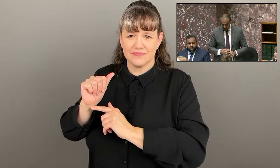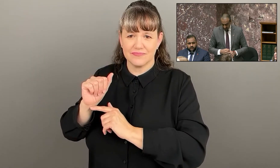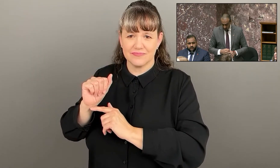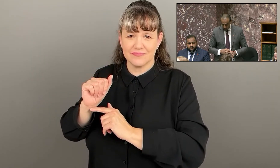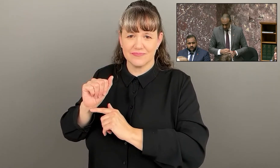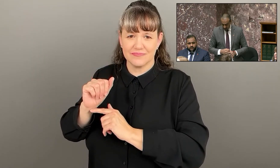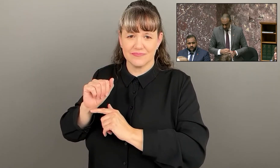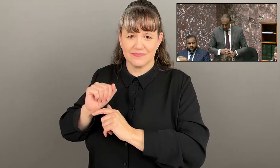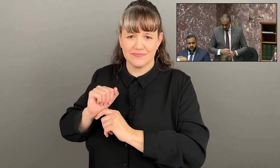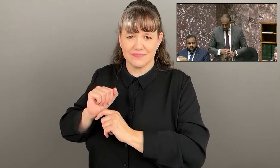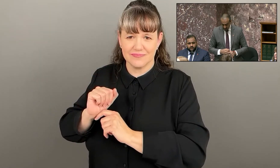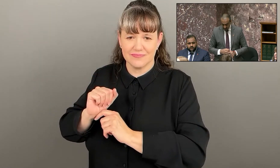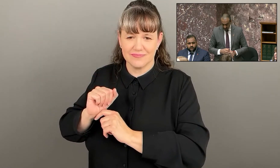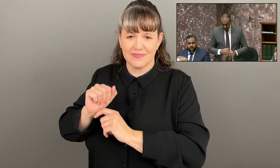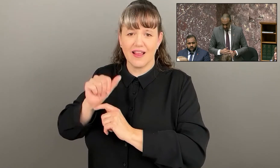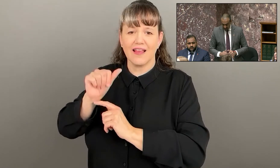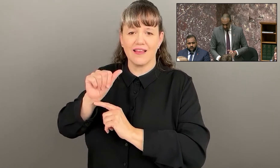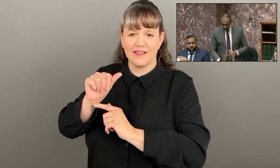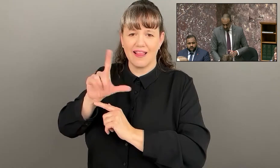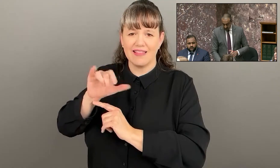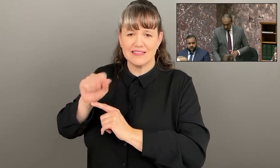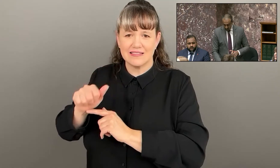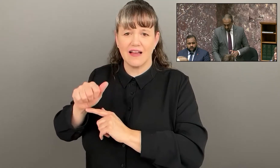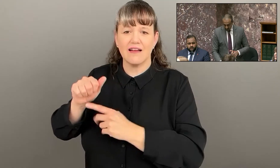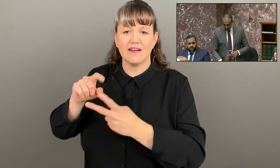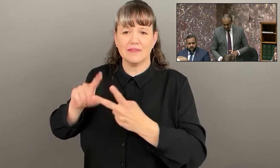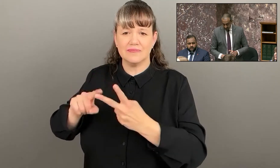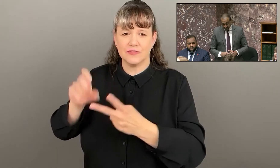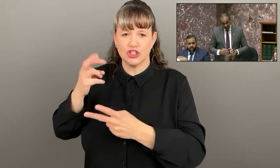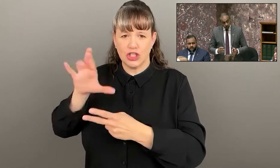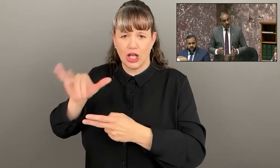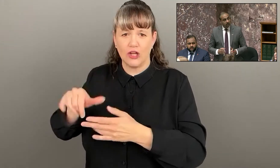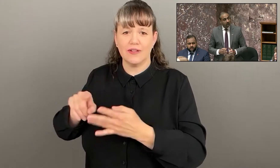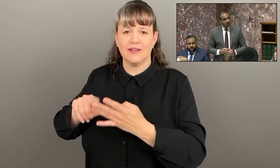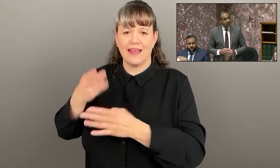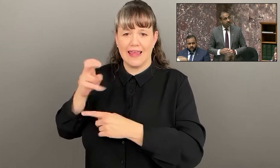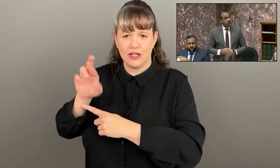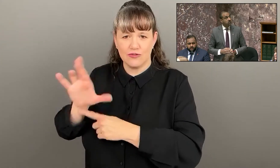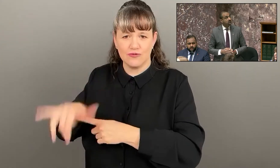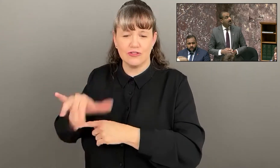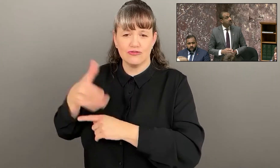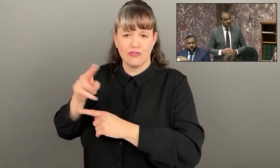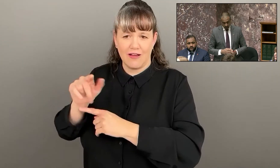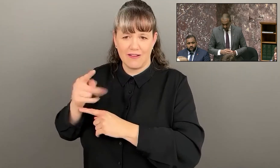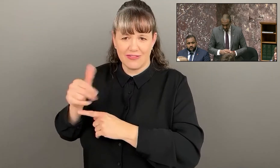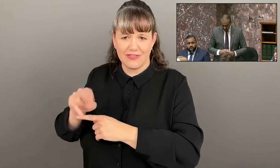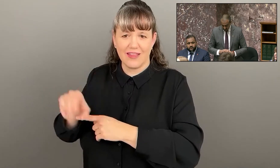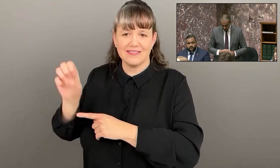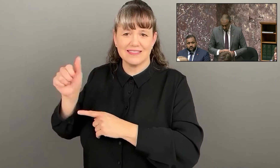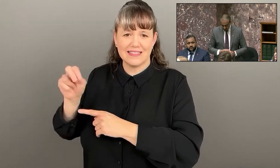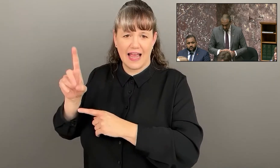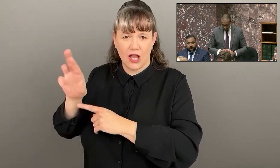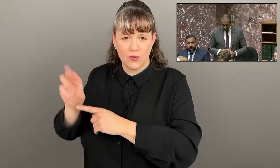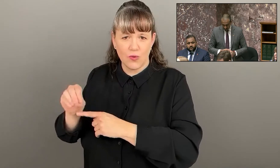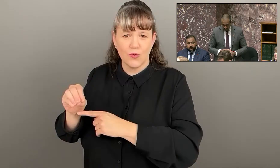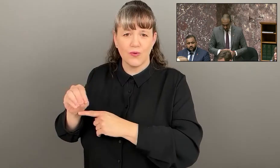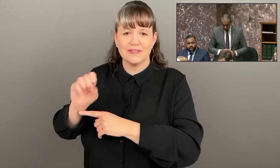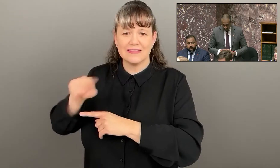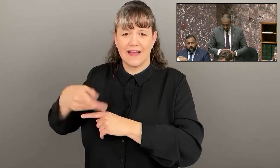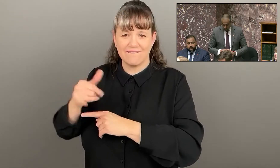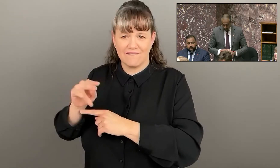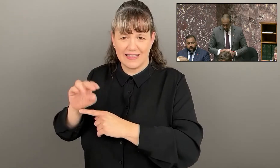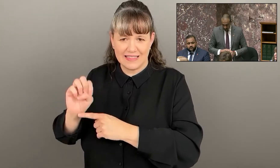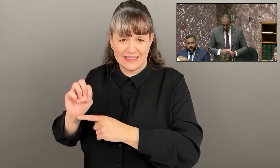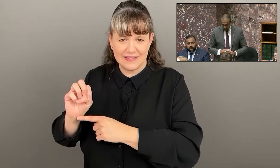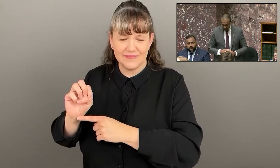Meads, Sandro Stefanucci, and Stephanie Meads. As well from the Ministry of Housing. We've got some folks here visiting